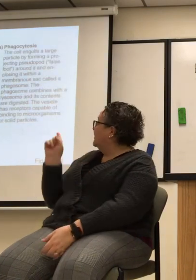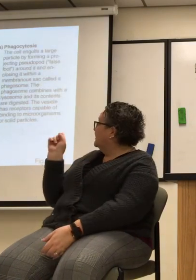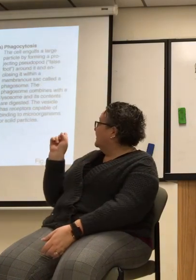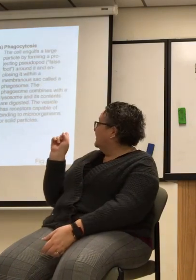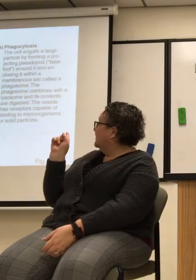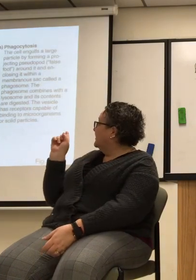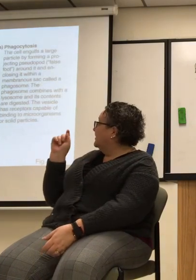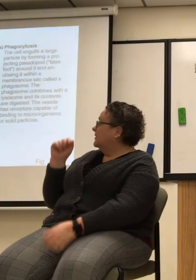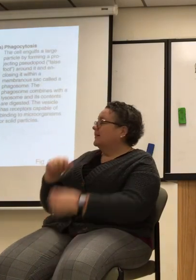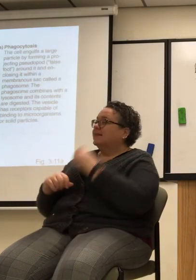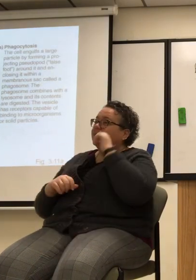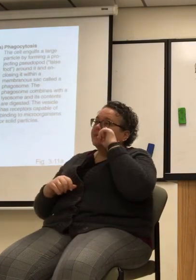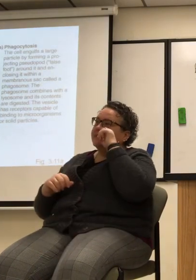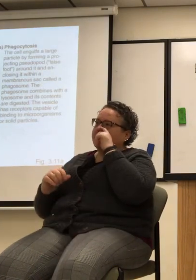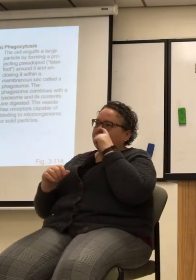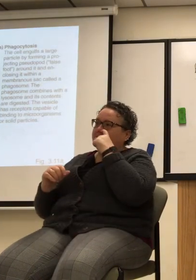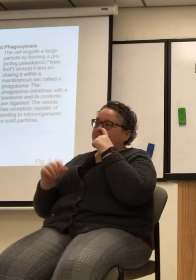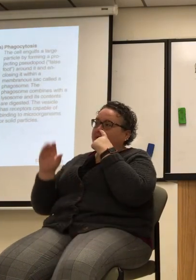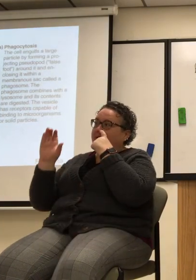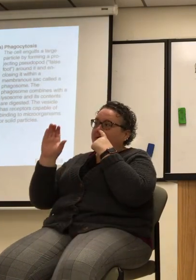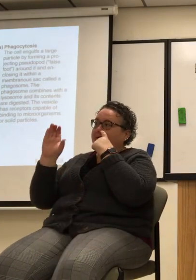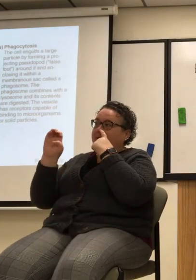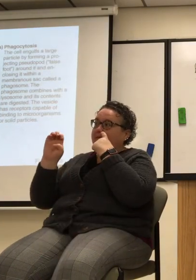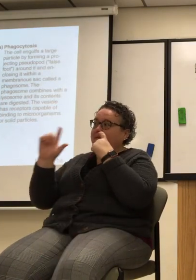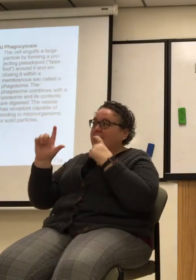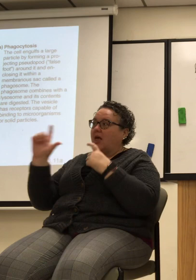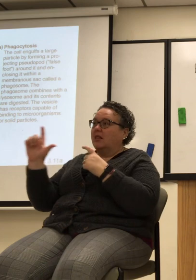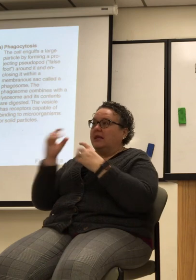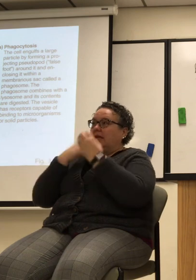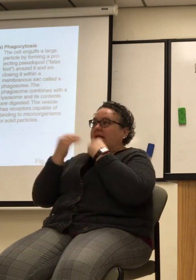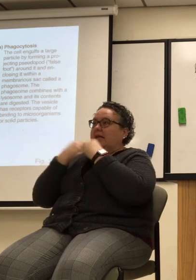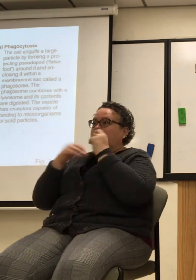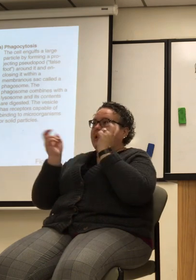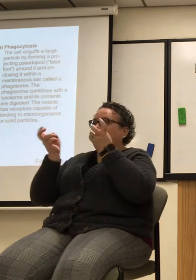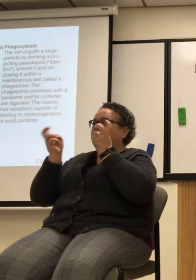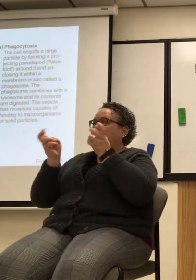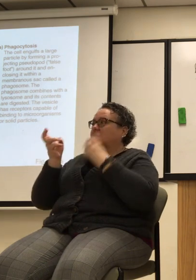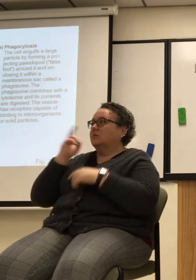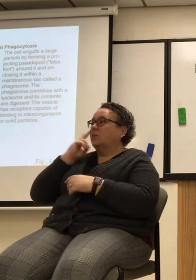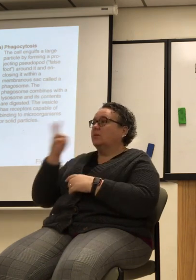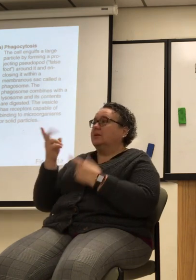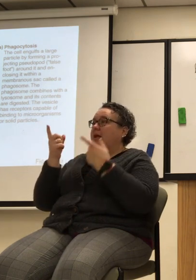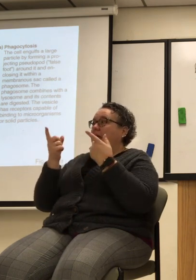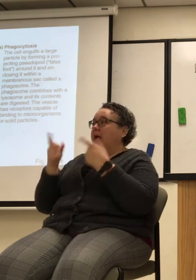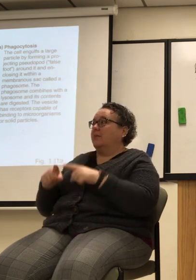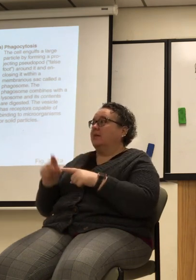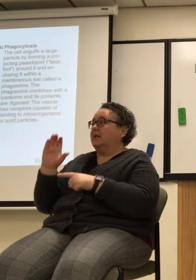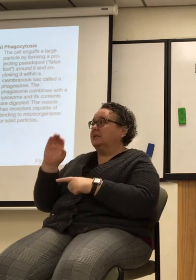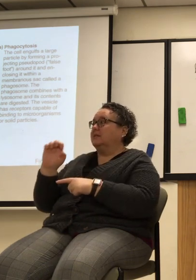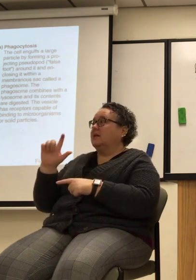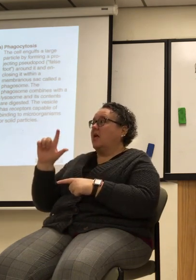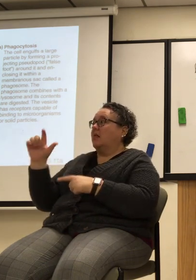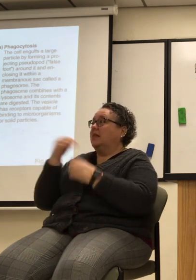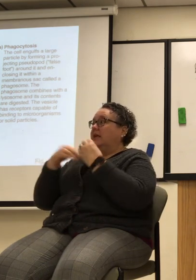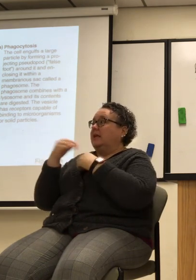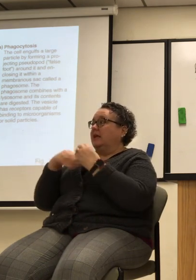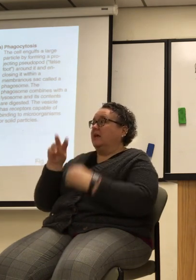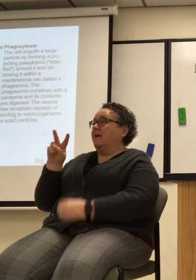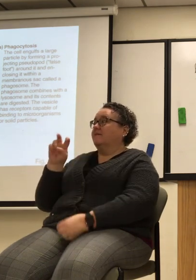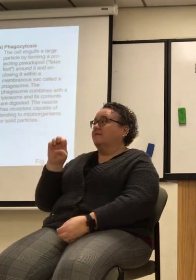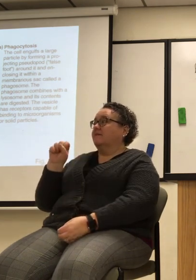picture of cell eating. So what you can see is that the